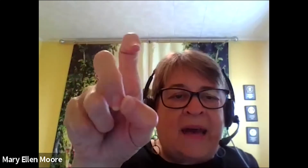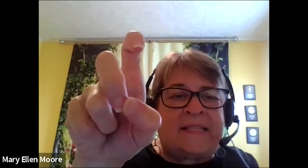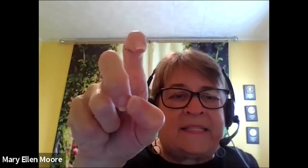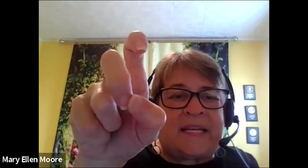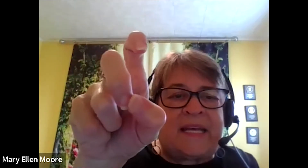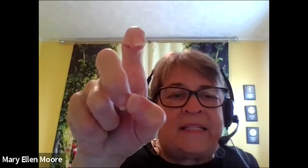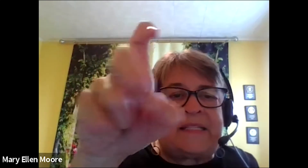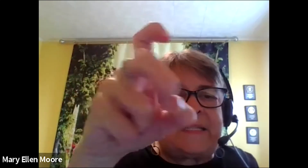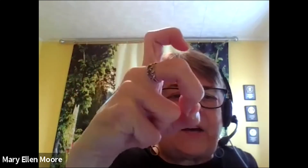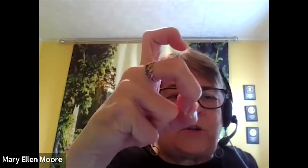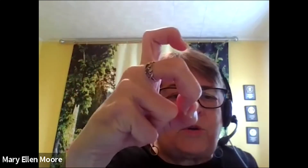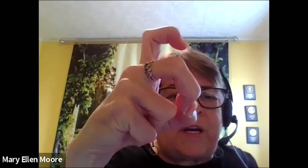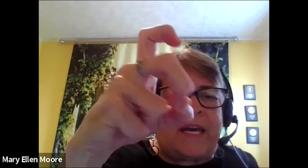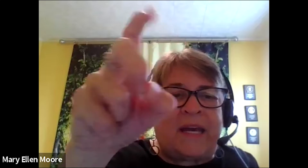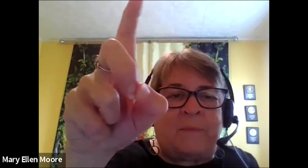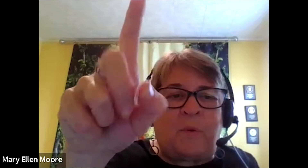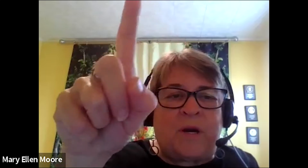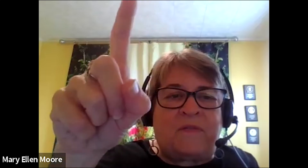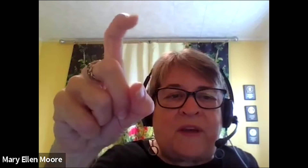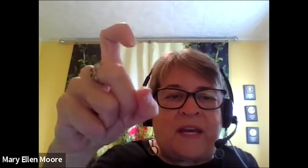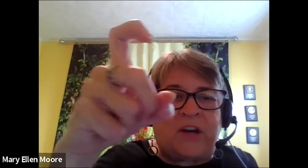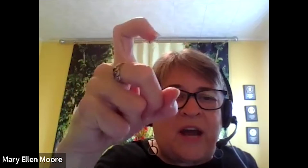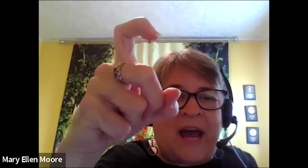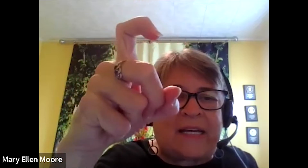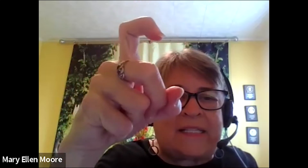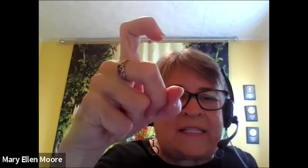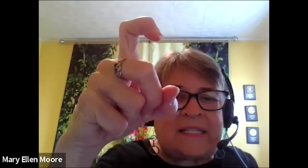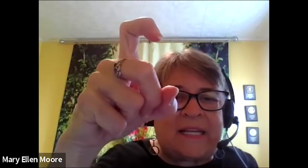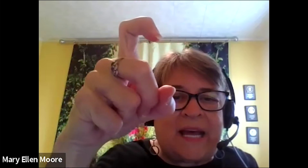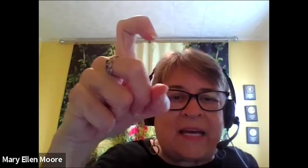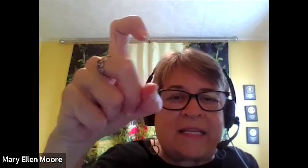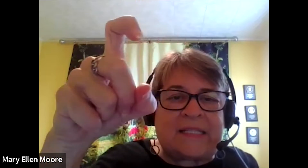X is a crooked pointer finger. X, X.